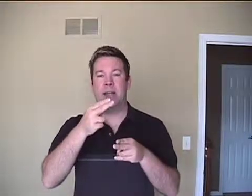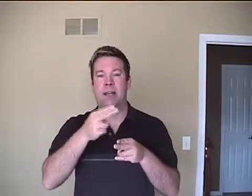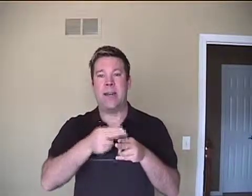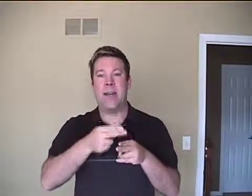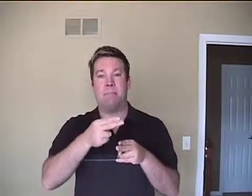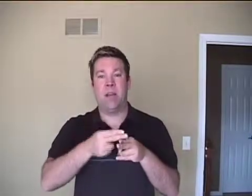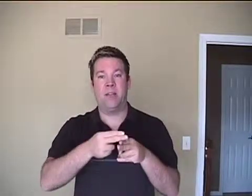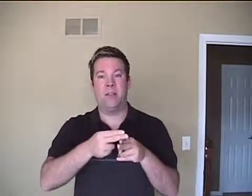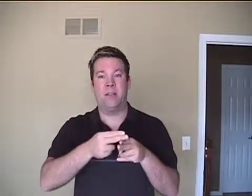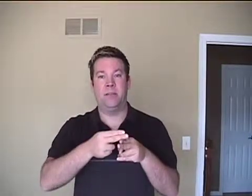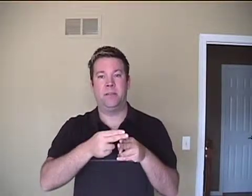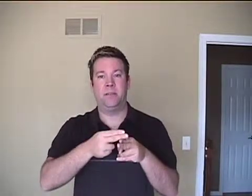Name.